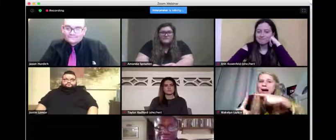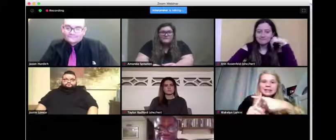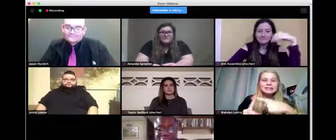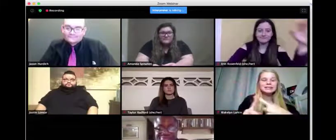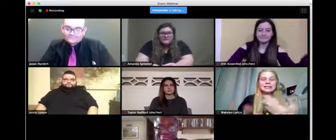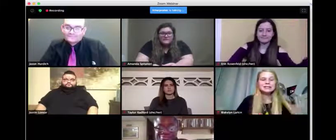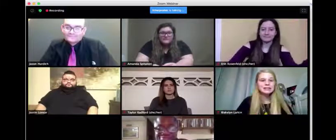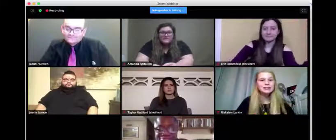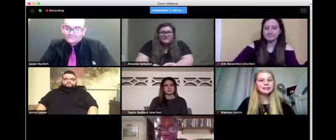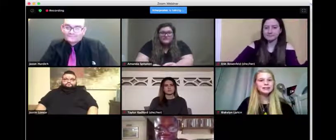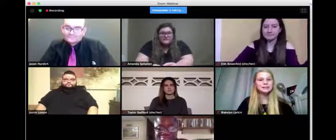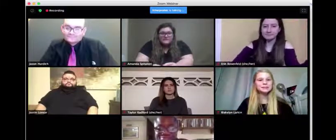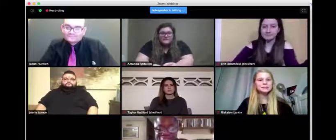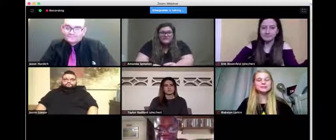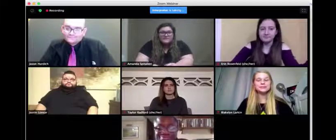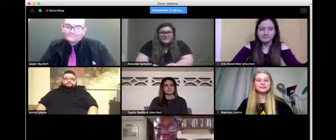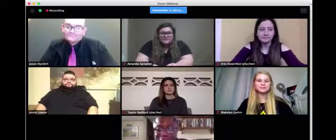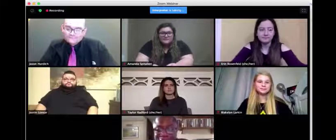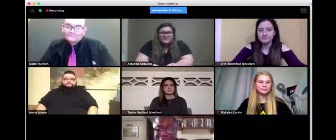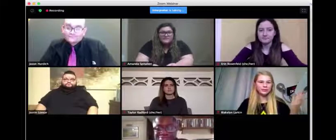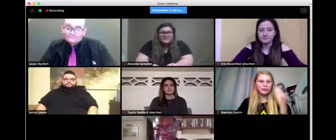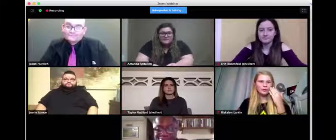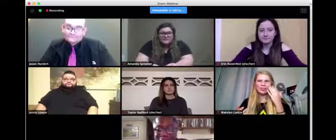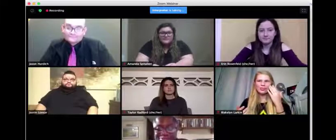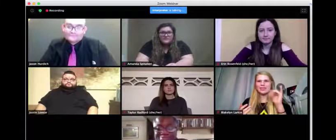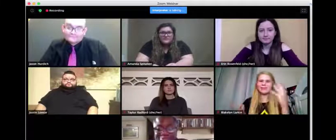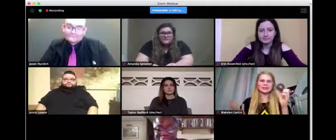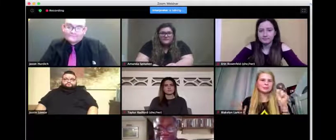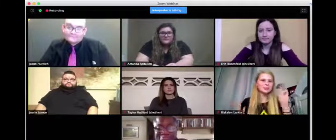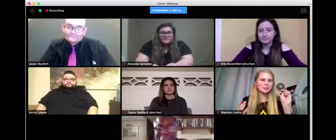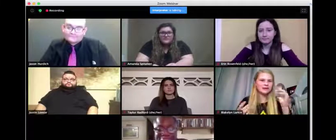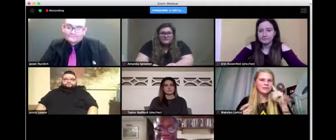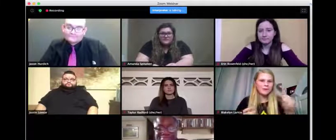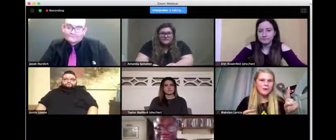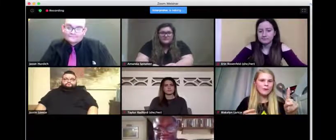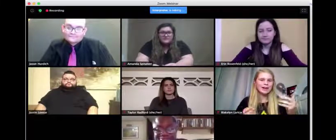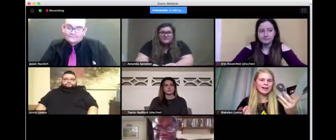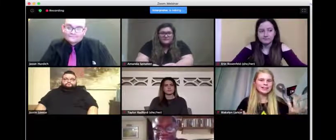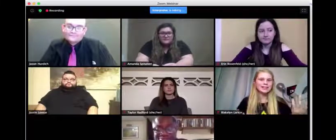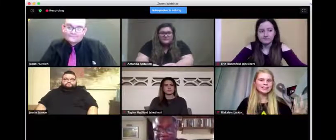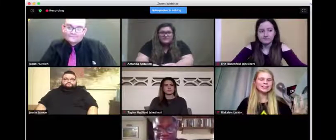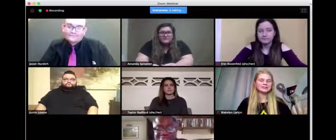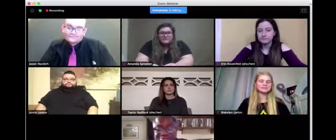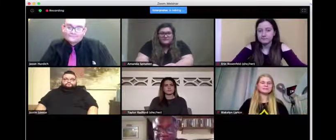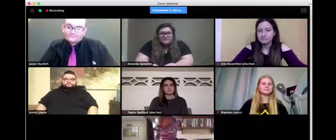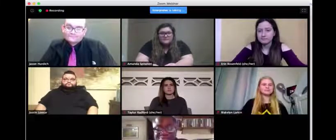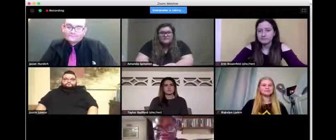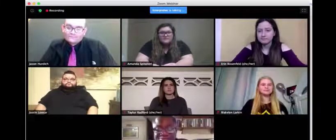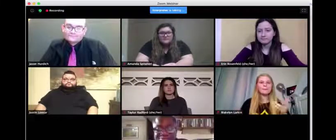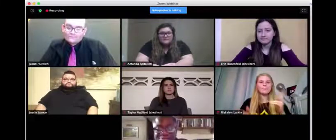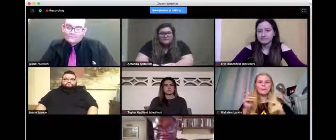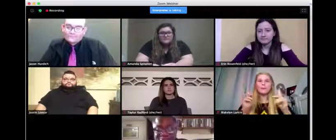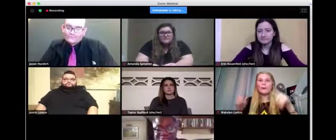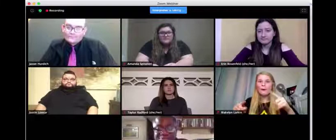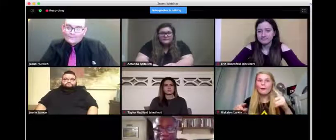That's what social media is for. And when people go on social media, they do it for enjoyment,